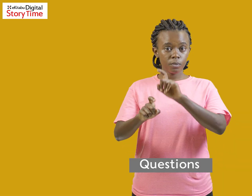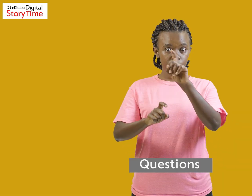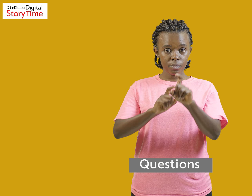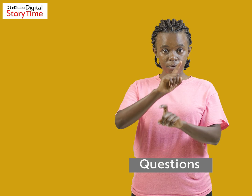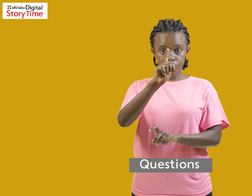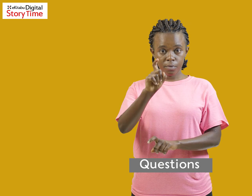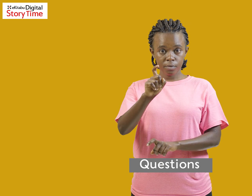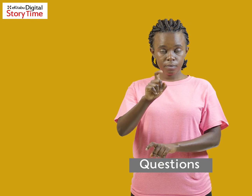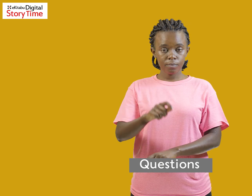Questions.